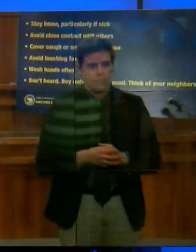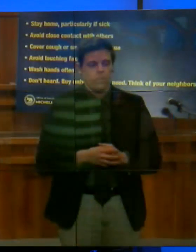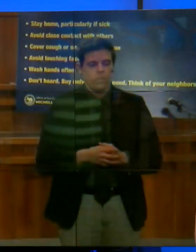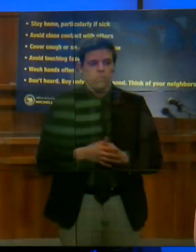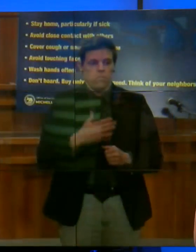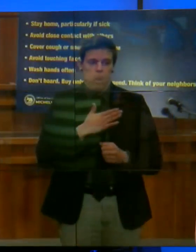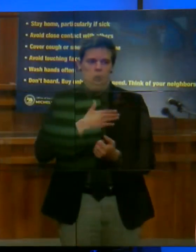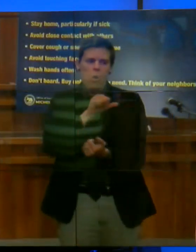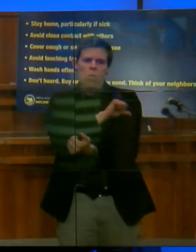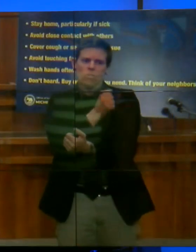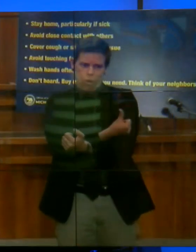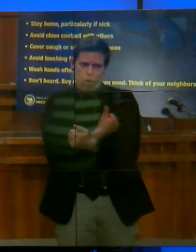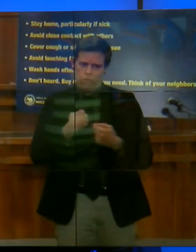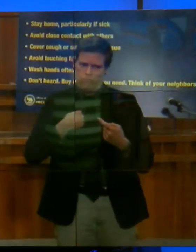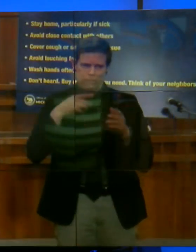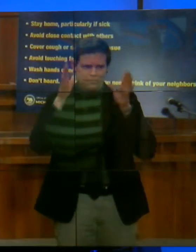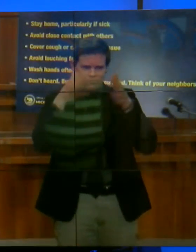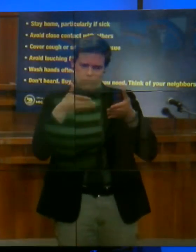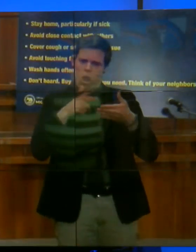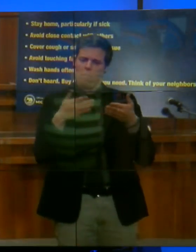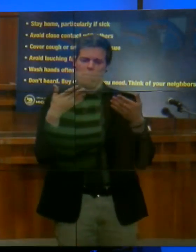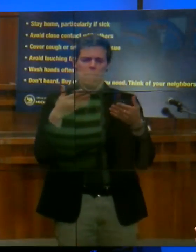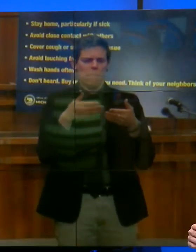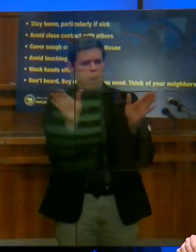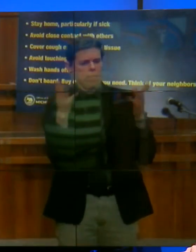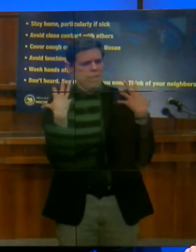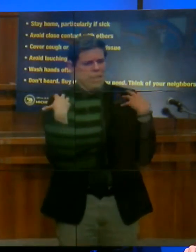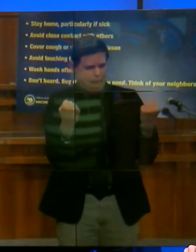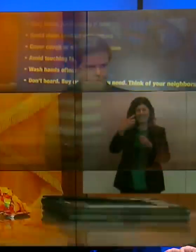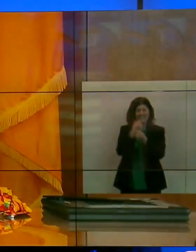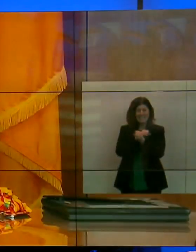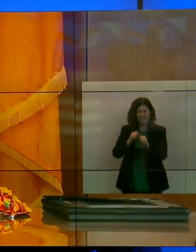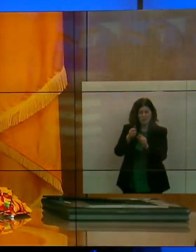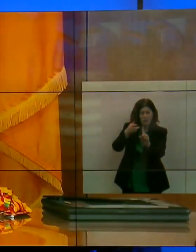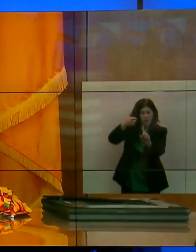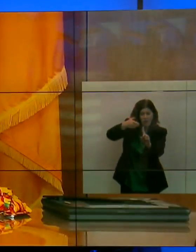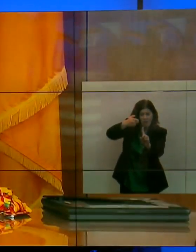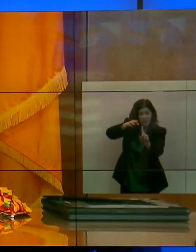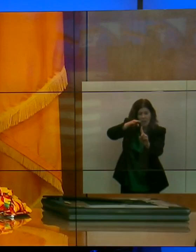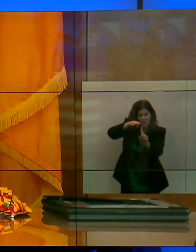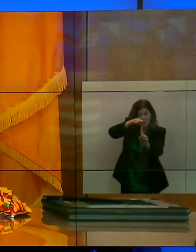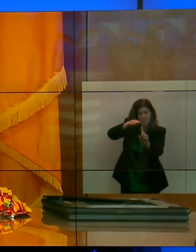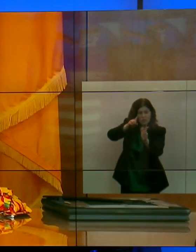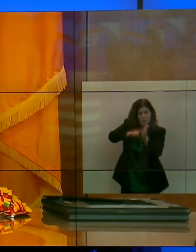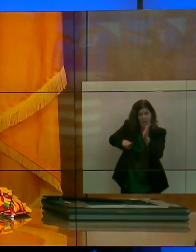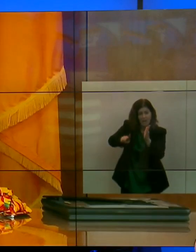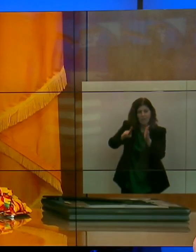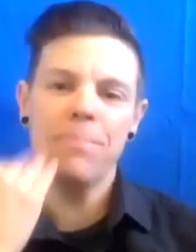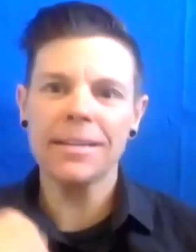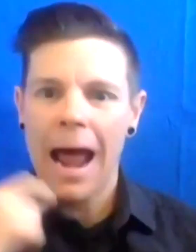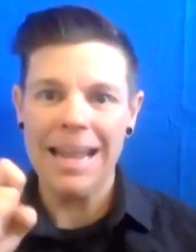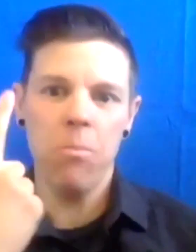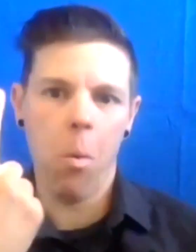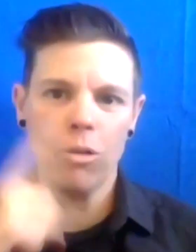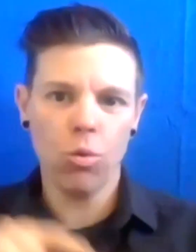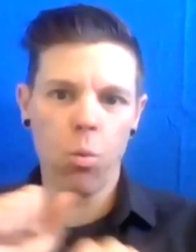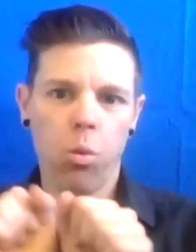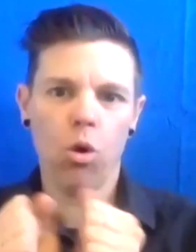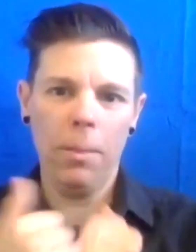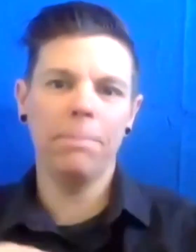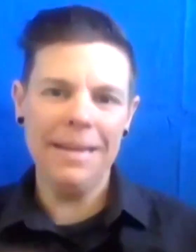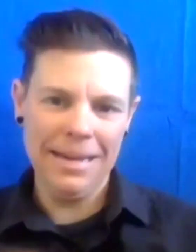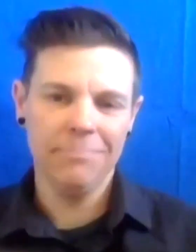interpreters in New Mexico, and their goal is to ensure everyone has access to crucial public health information. There's usually three